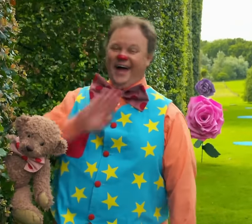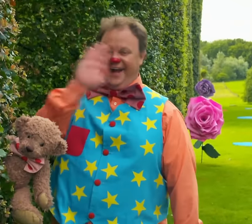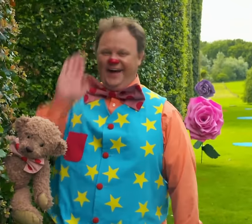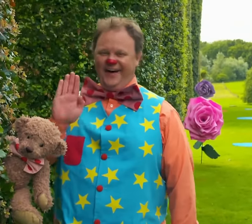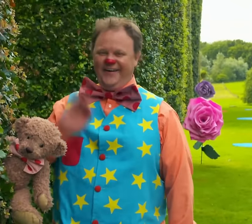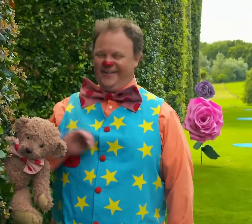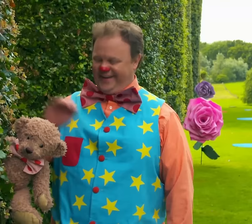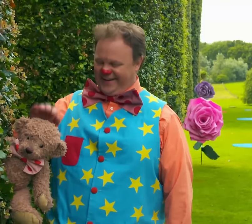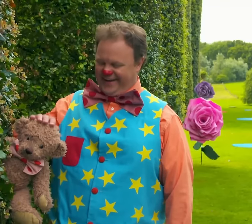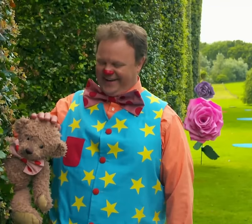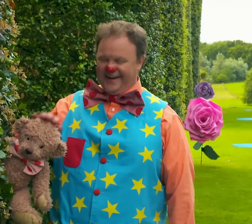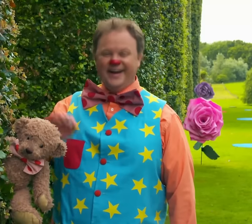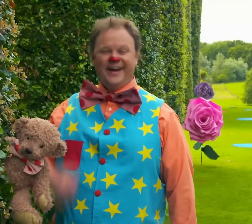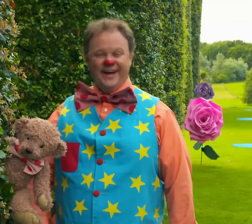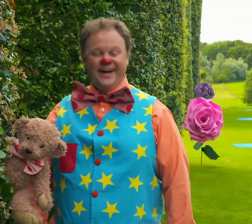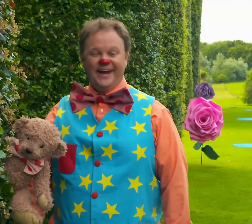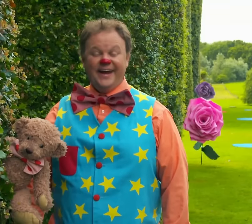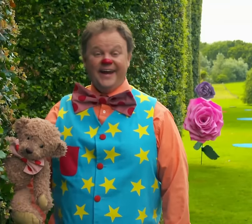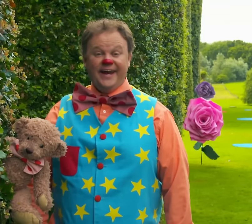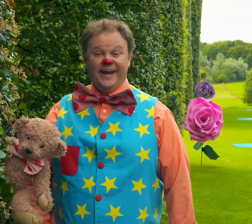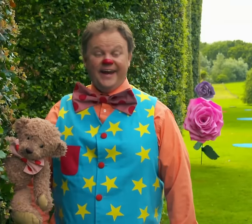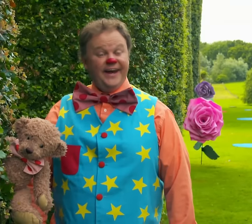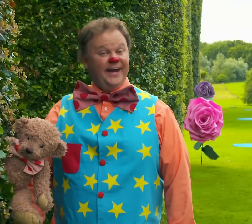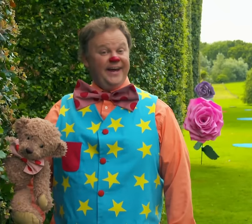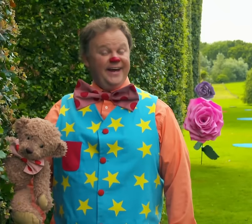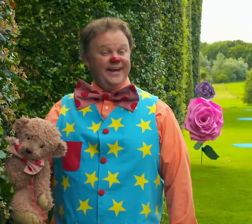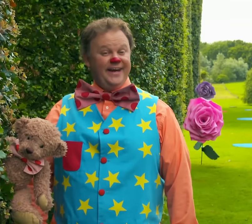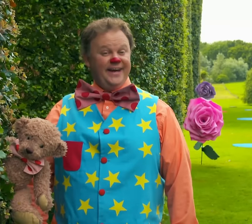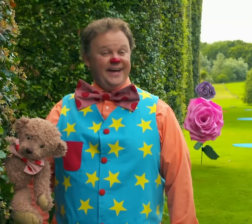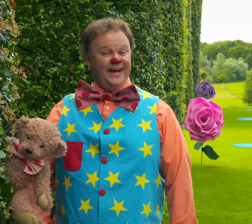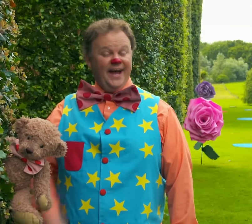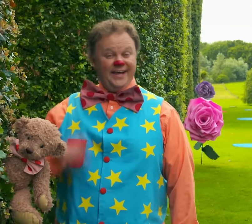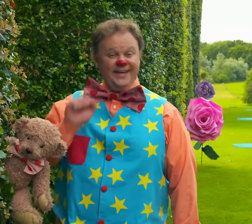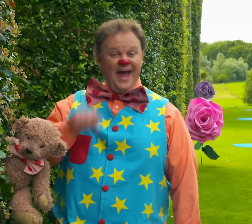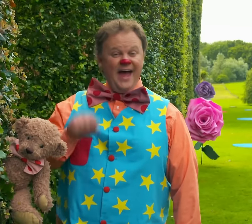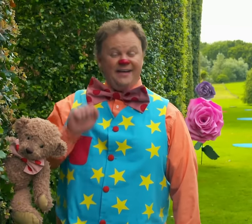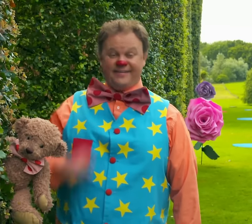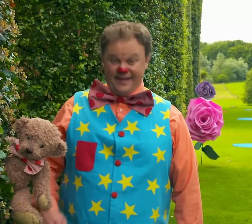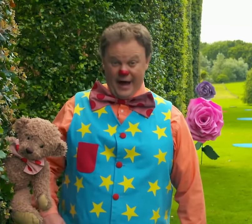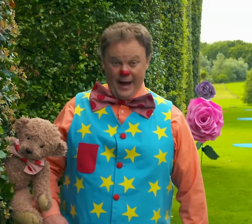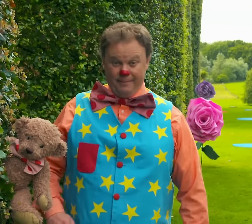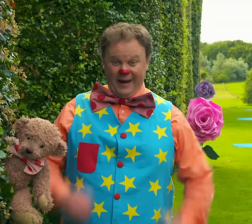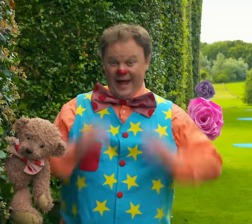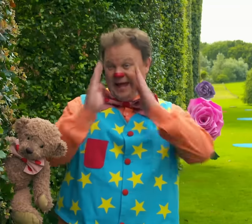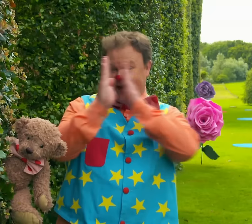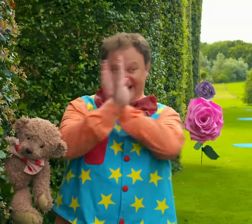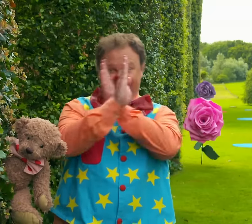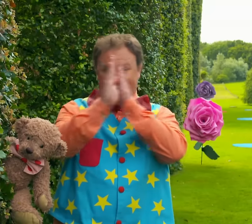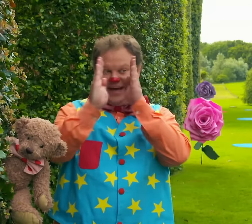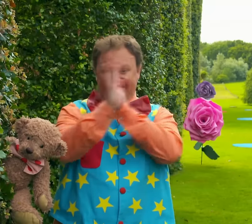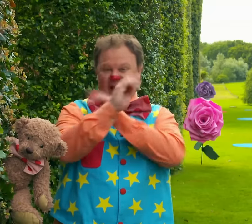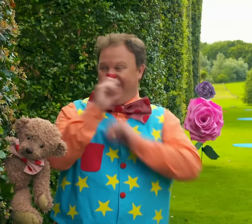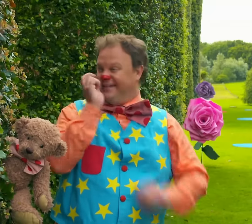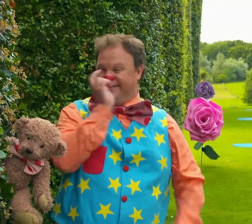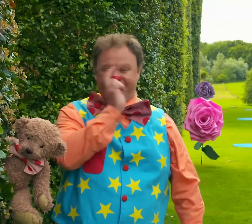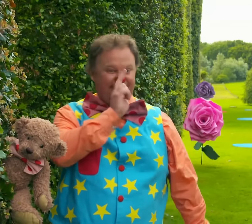Hello! Are you playing hide and seek, Mr. Tumble? Yes, I'm playing hide and